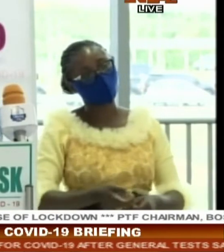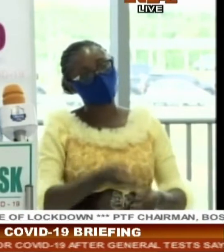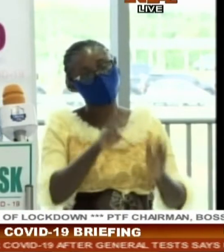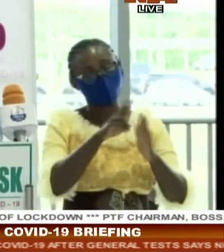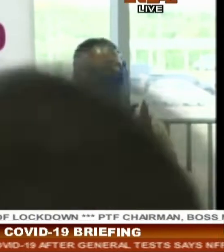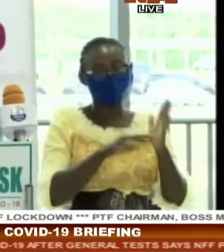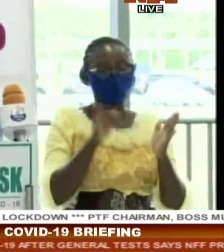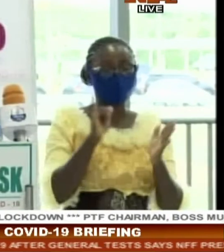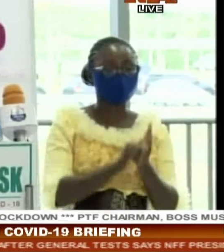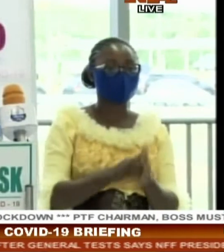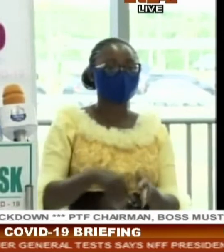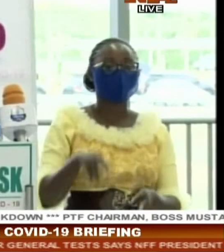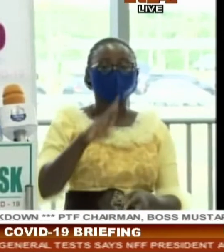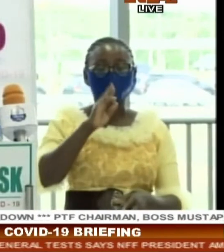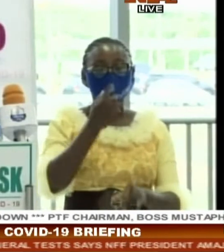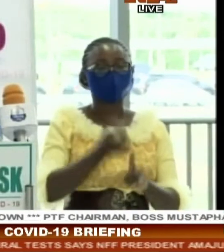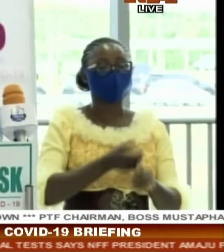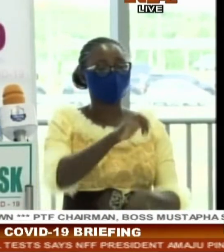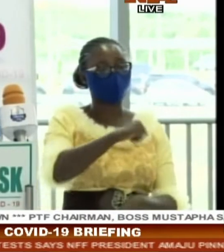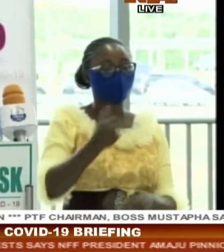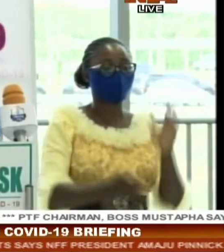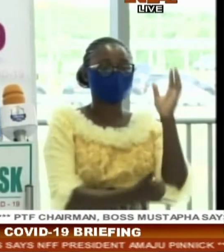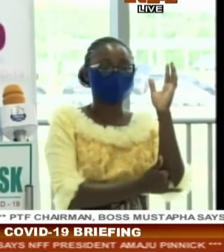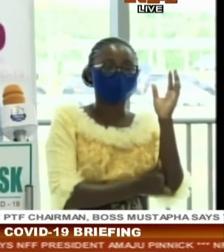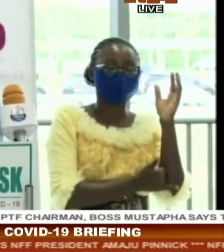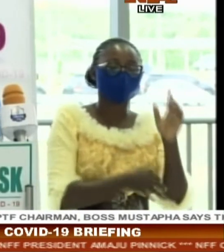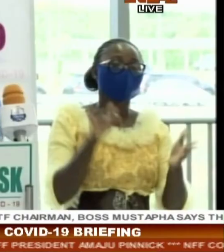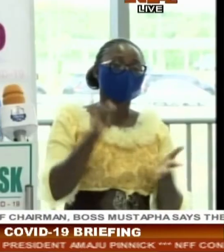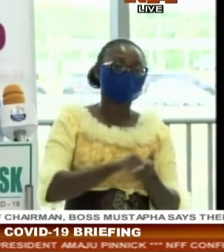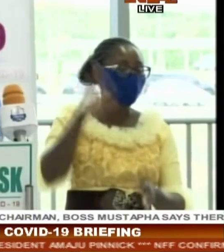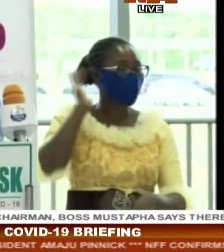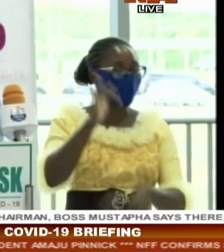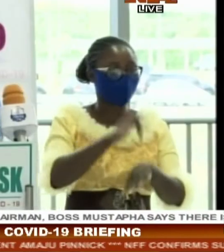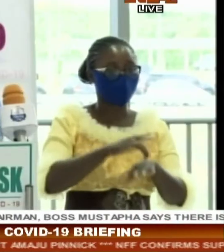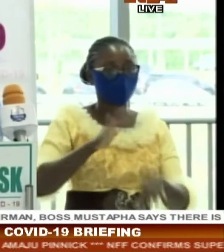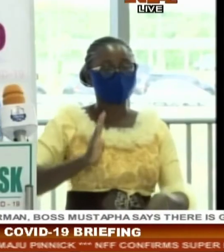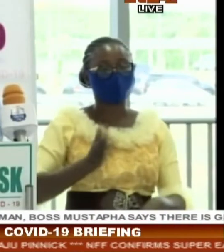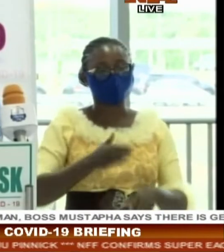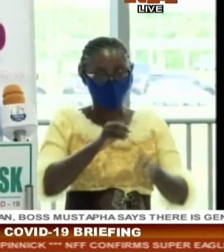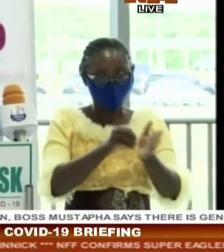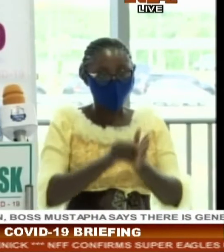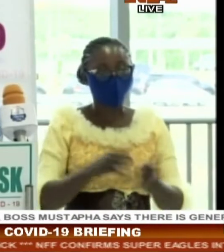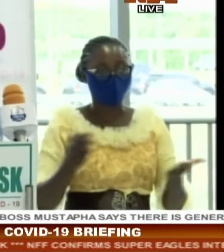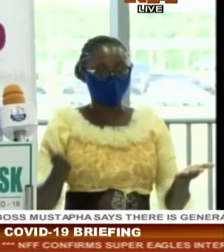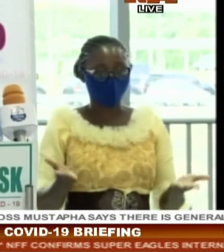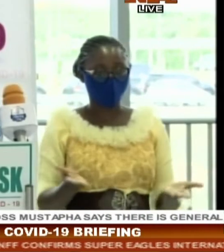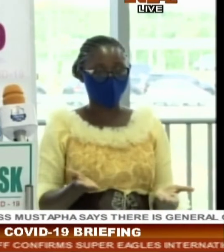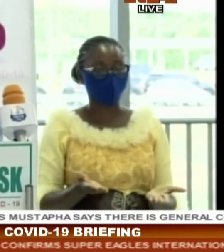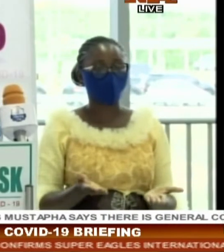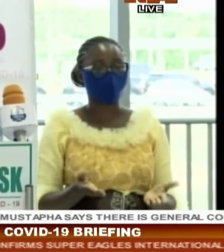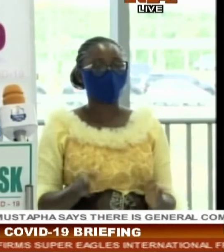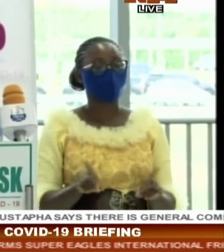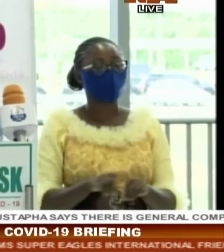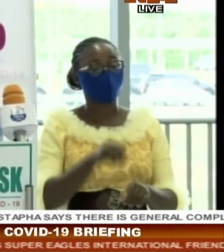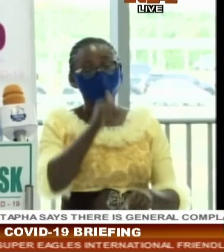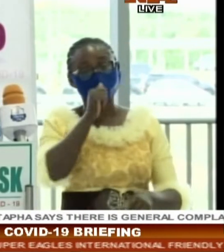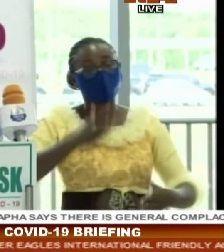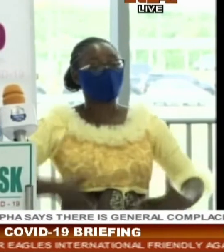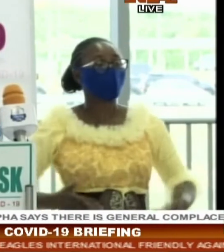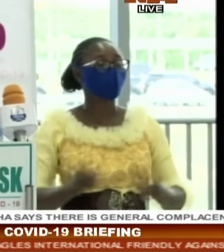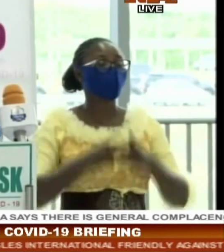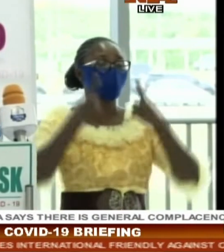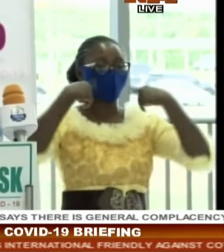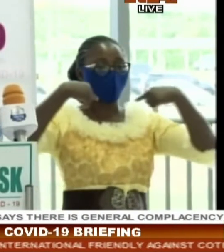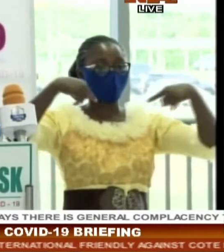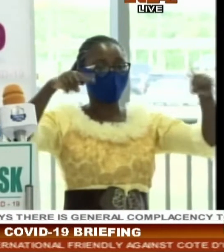comes from other countries, which will affect our own operations here at home. So I'm glad to announce that